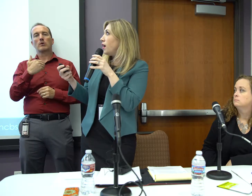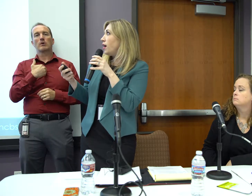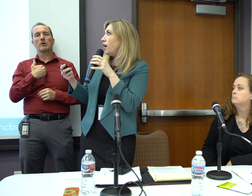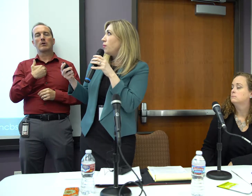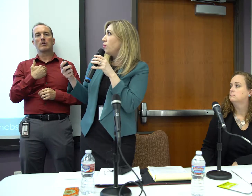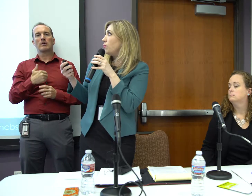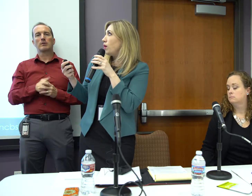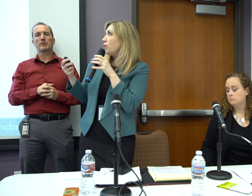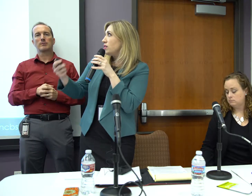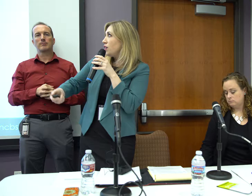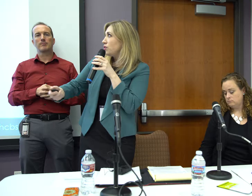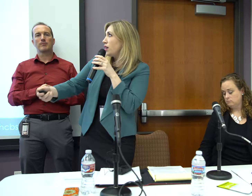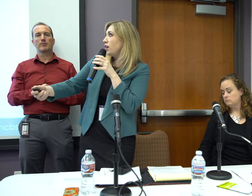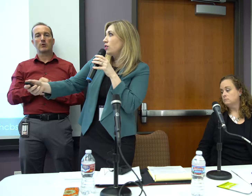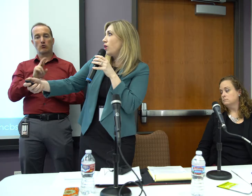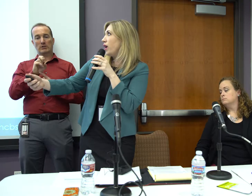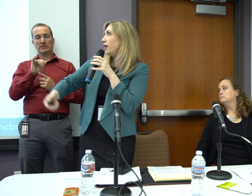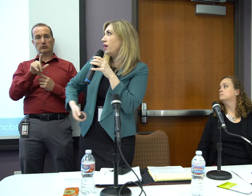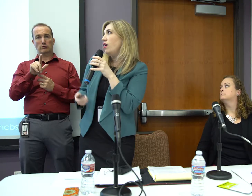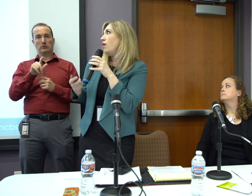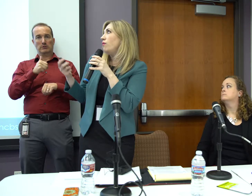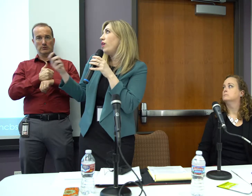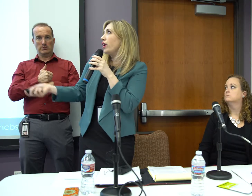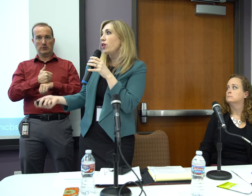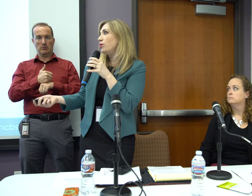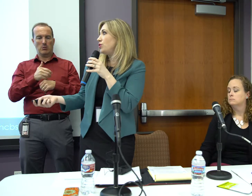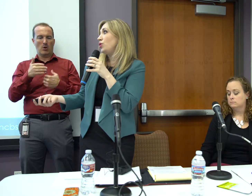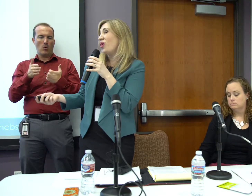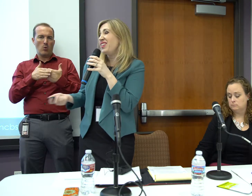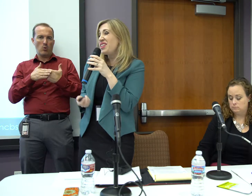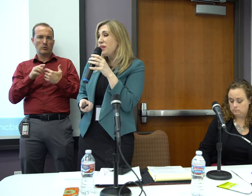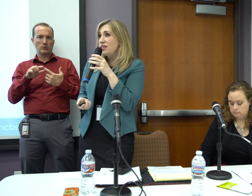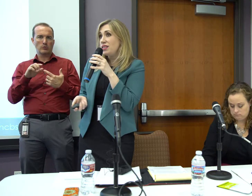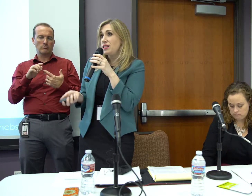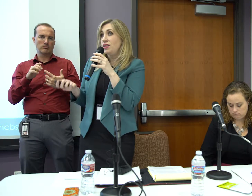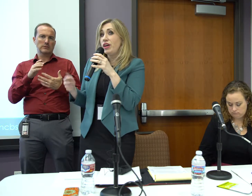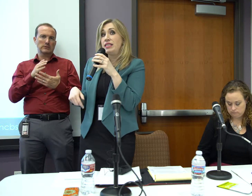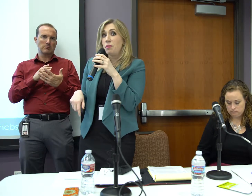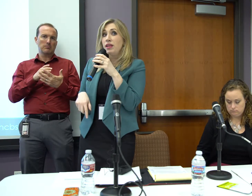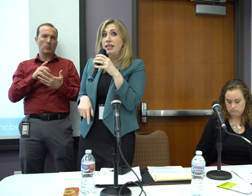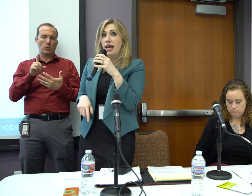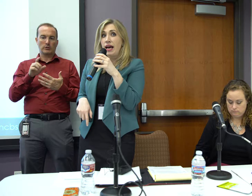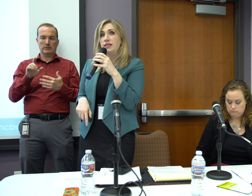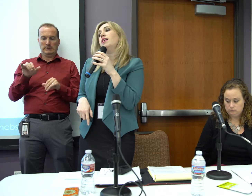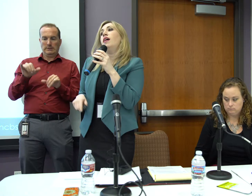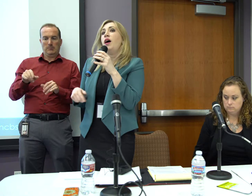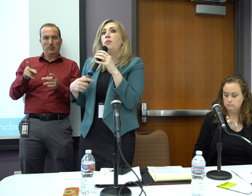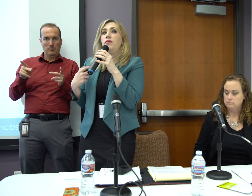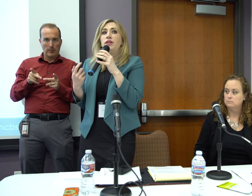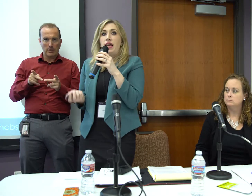was a residential setting located very close to, or in some instances, in the very same place